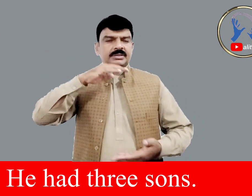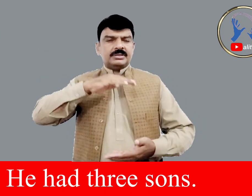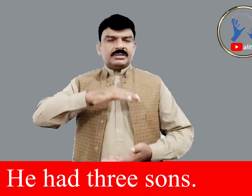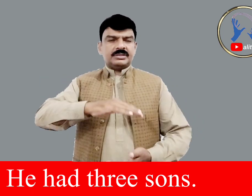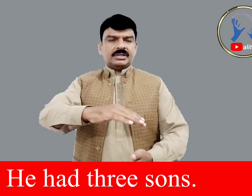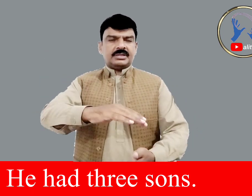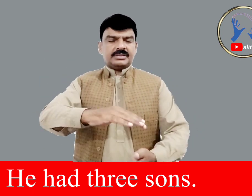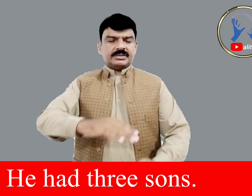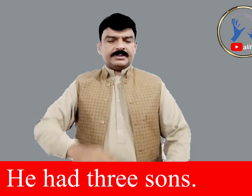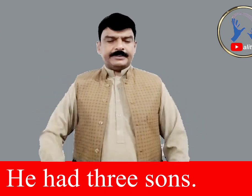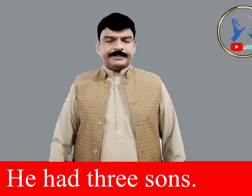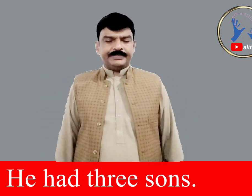3 sons.